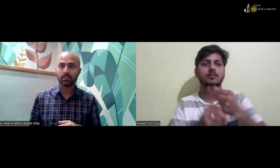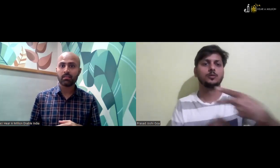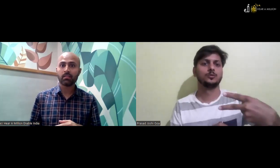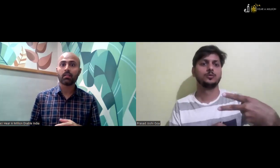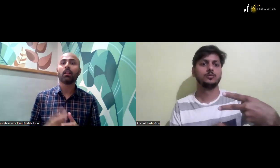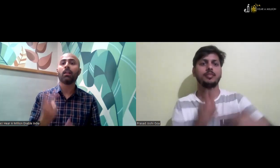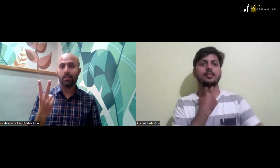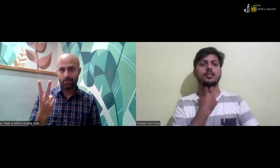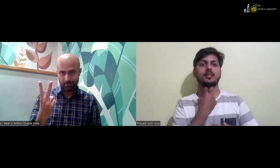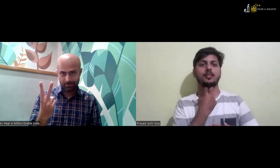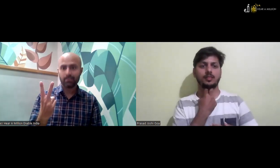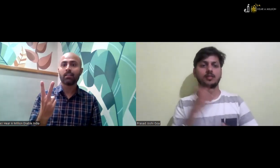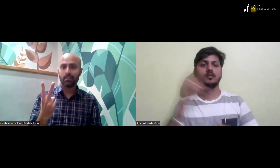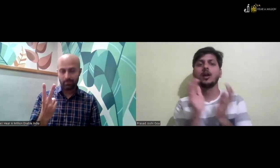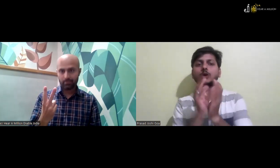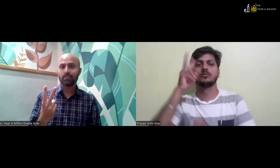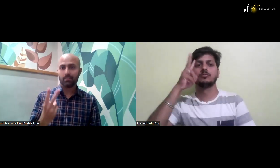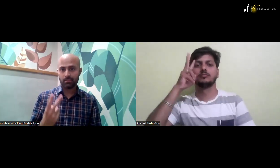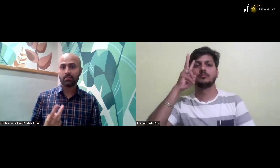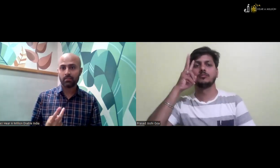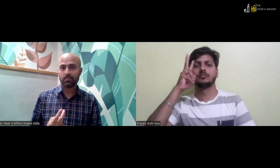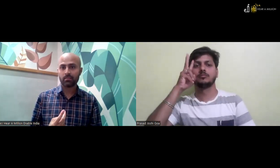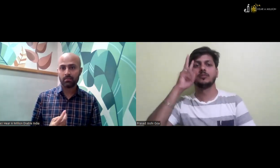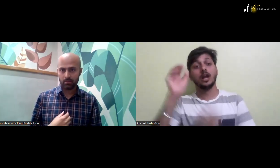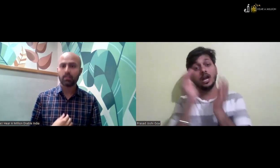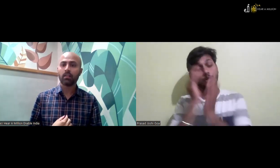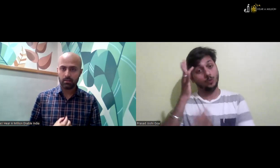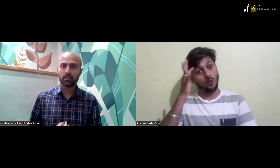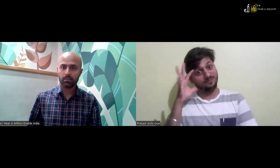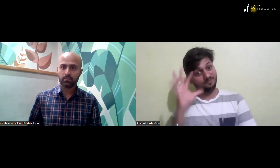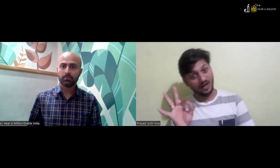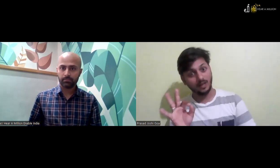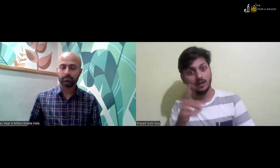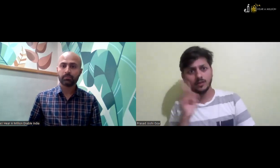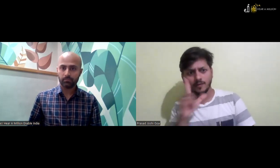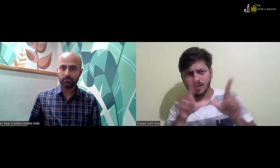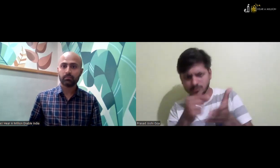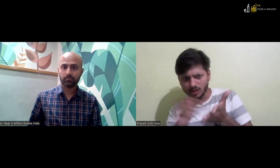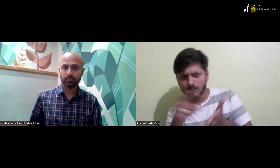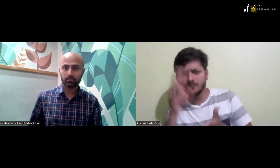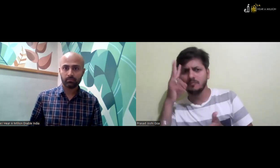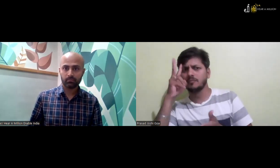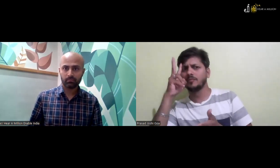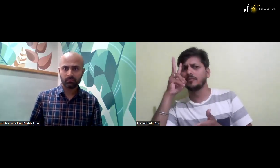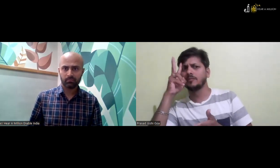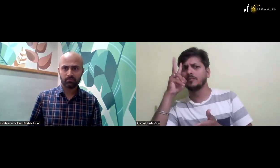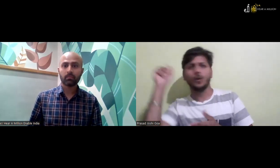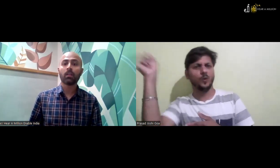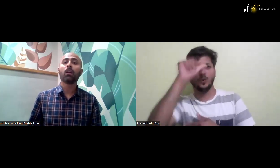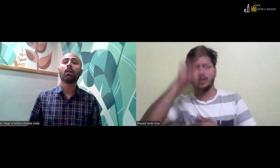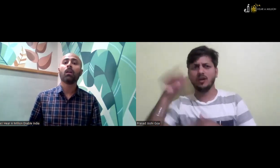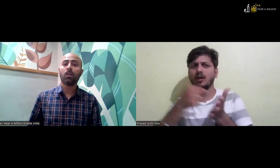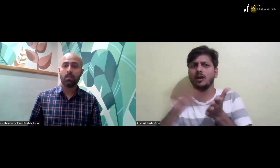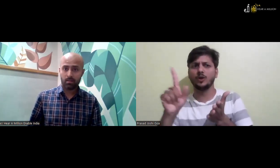we have a policy. So we need to mention the things where the insurance hold provider company,